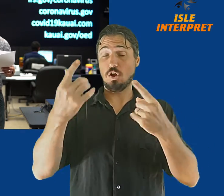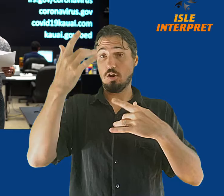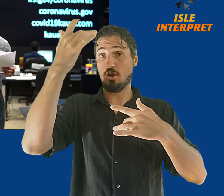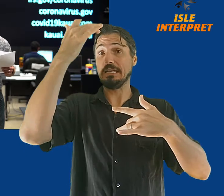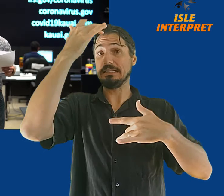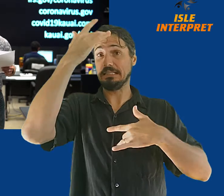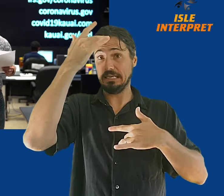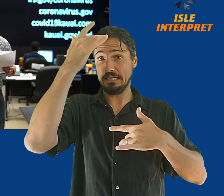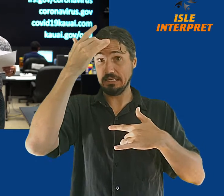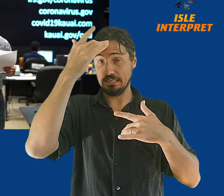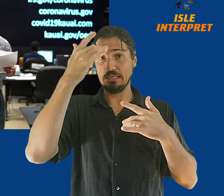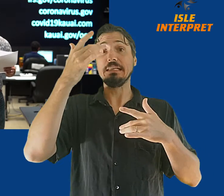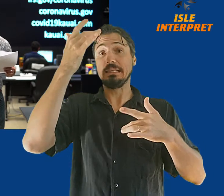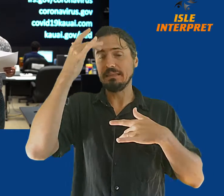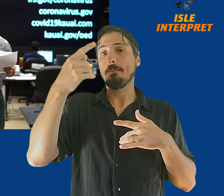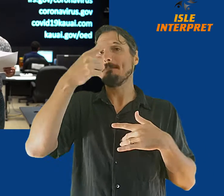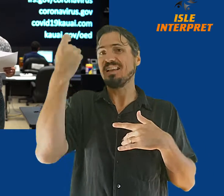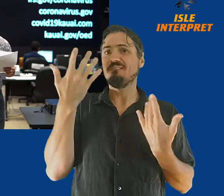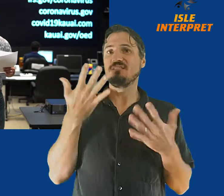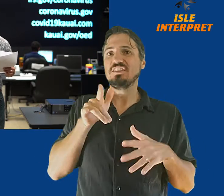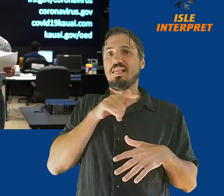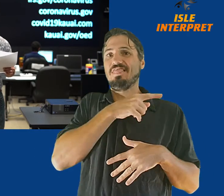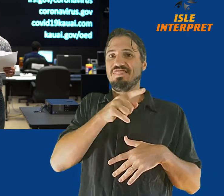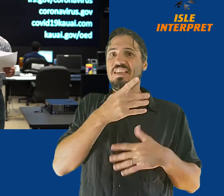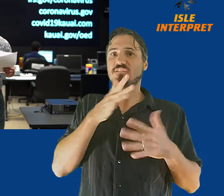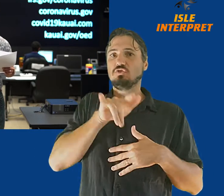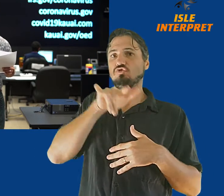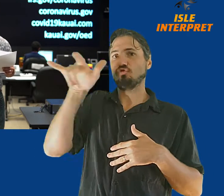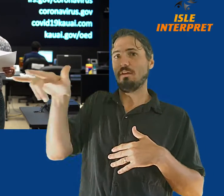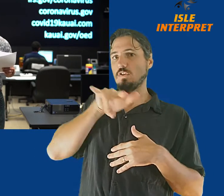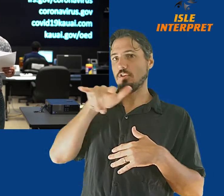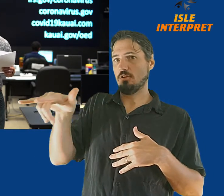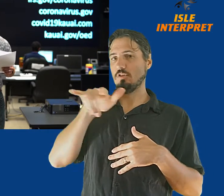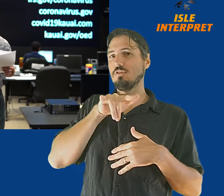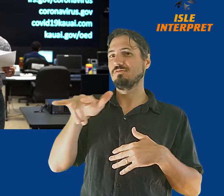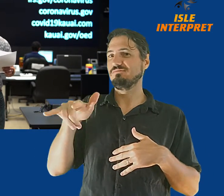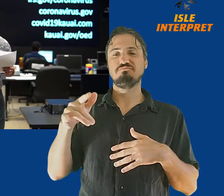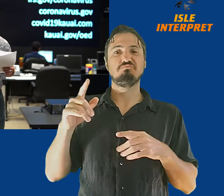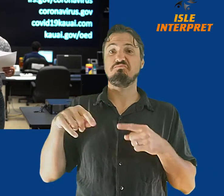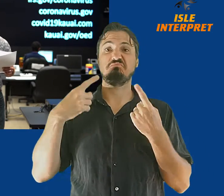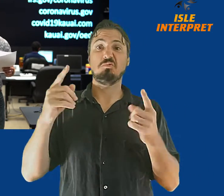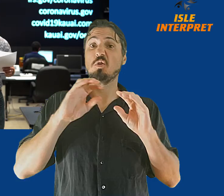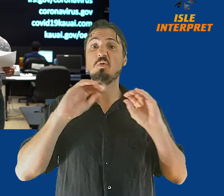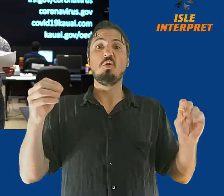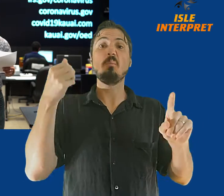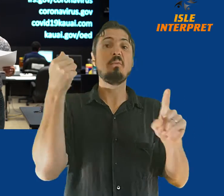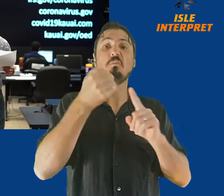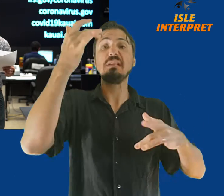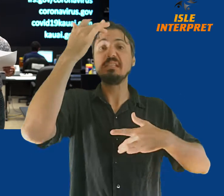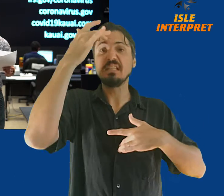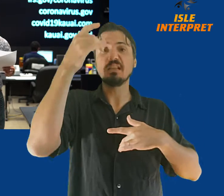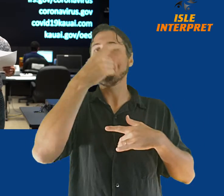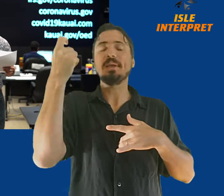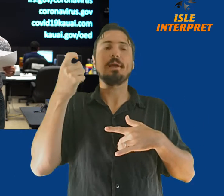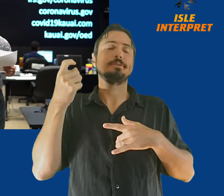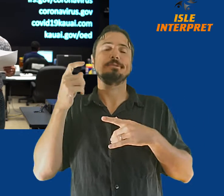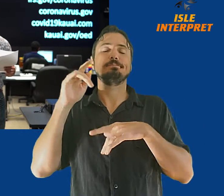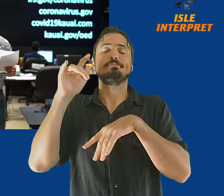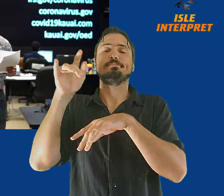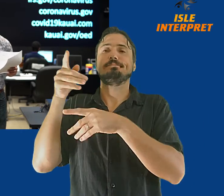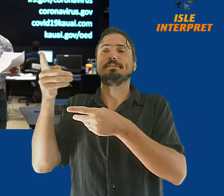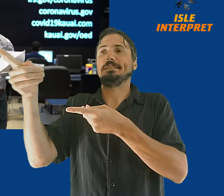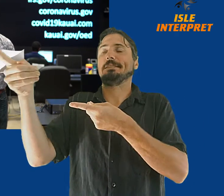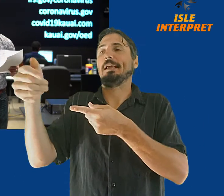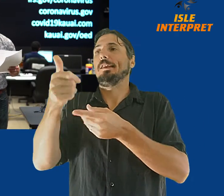spread. Kauai's tally of cases and other information on COVID-19 can be found on Kauai Emergency Management Agency or